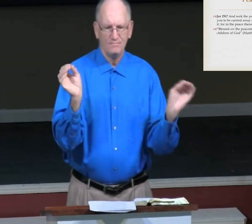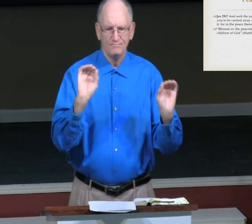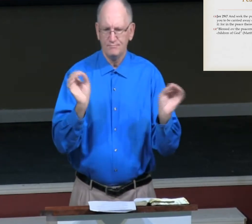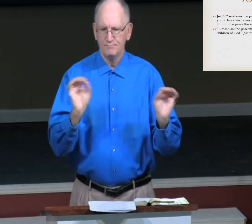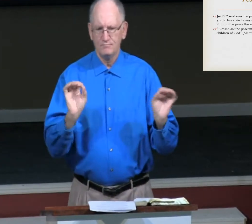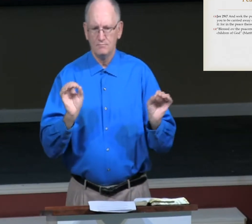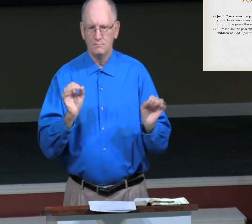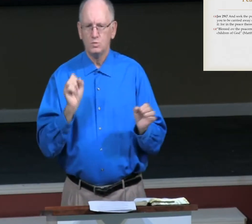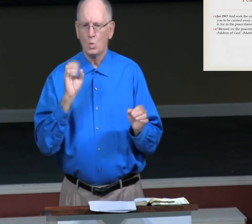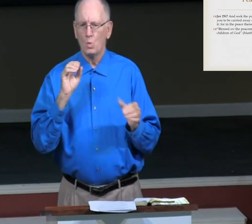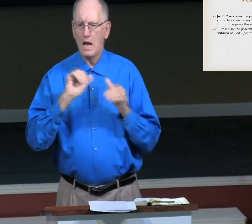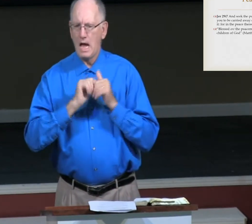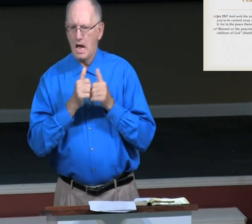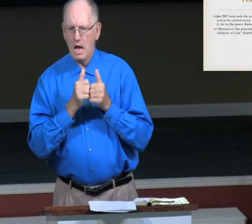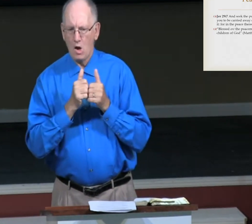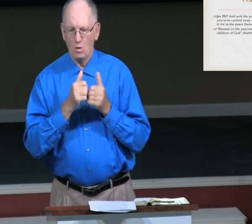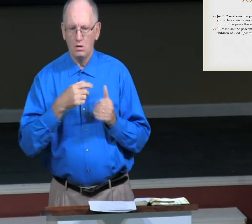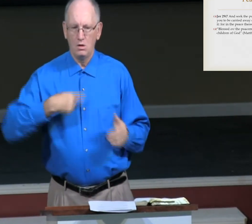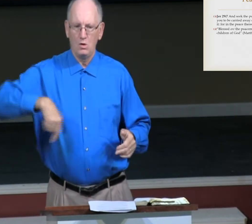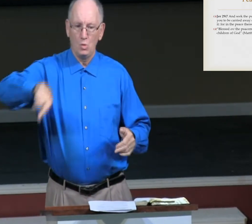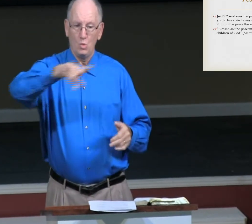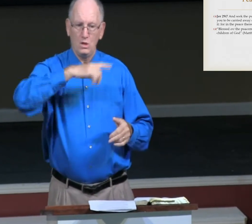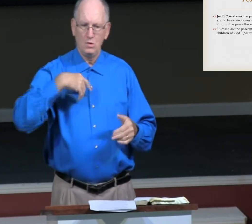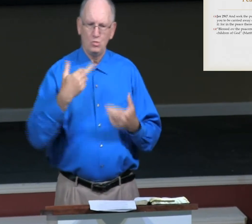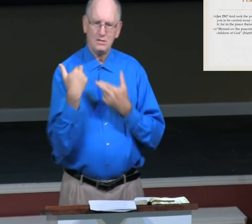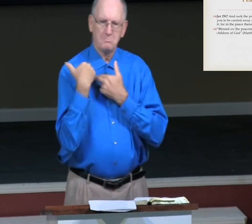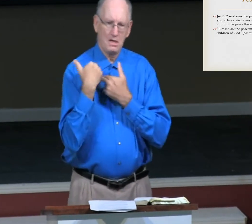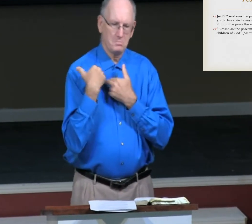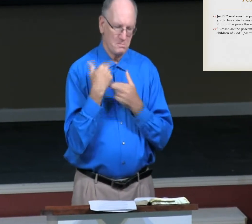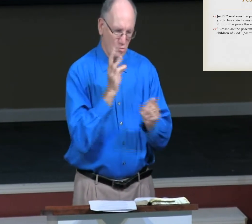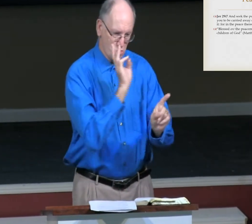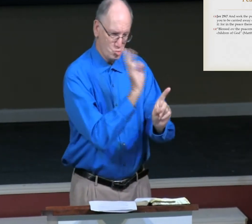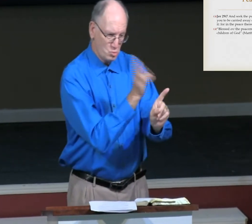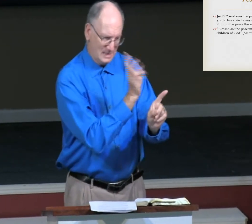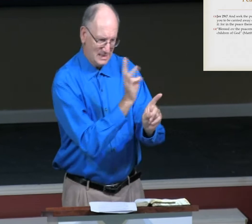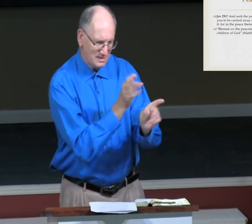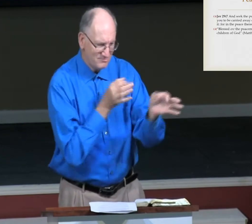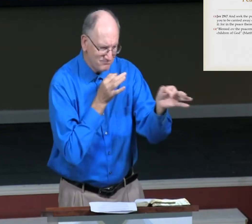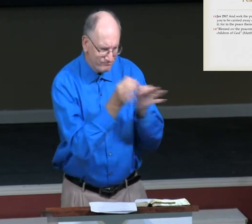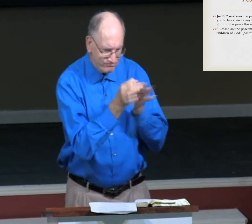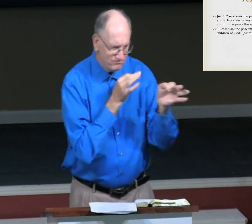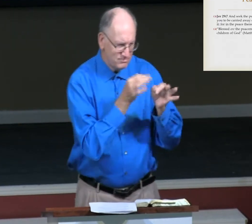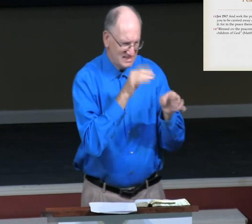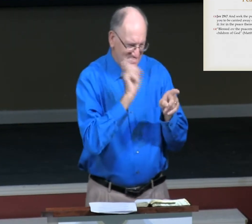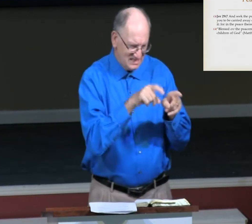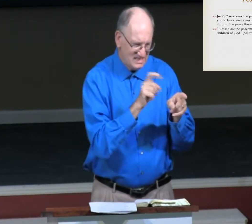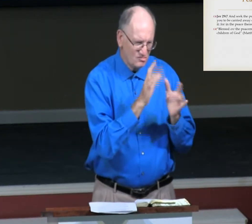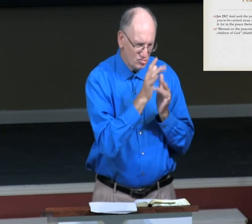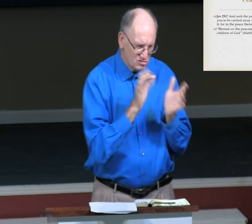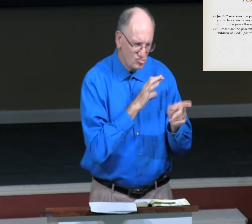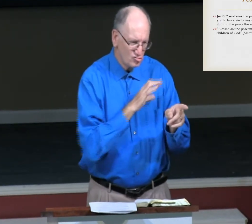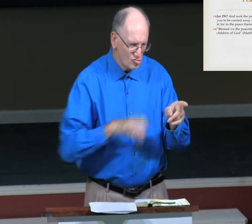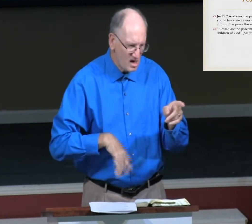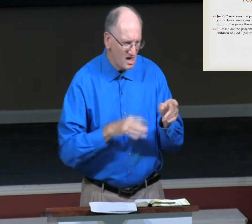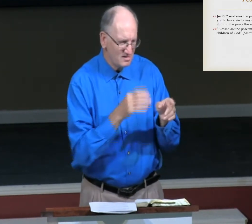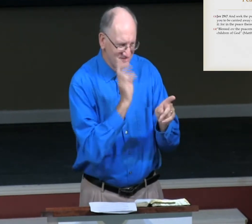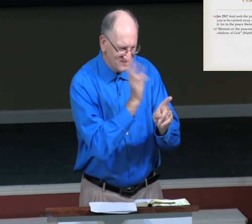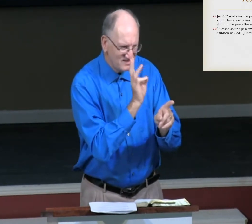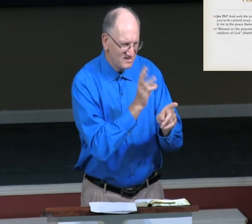They don't have the peace that Jesus gave them. So how do they get that? We are responsible to witness to them and